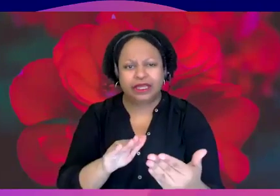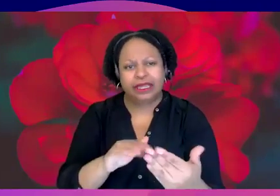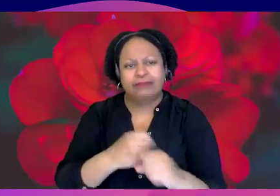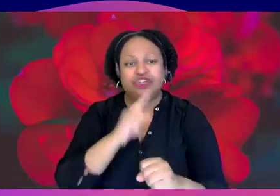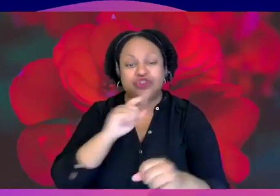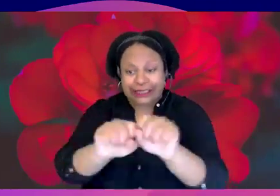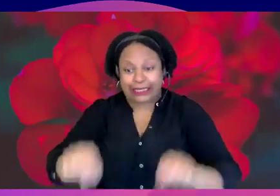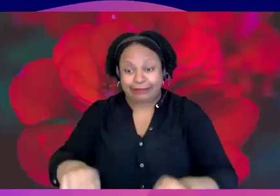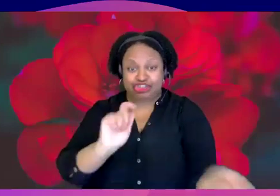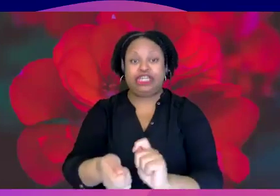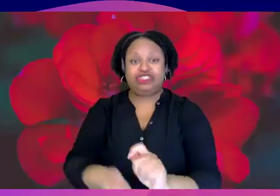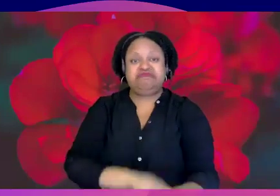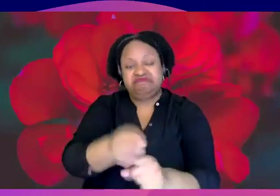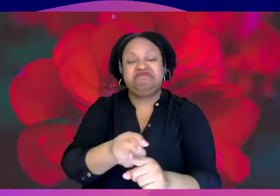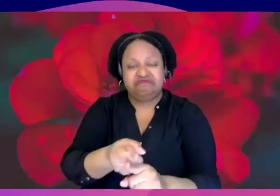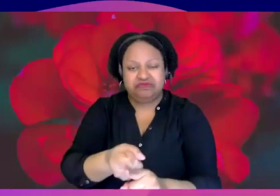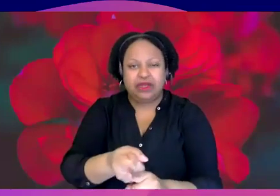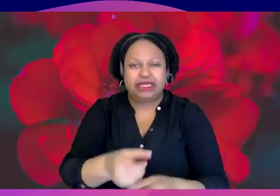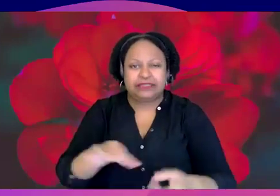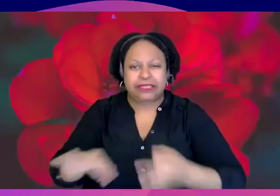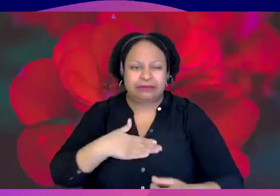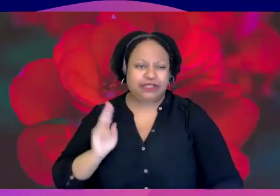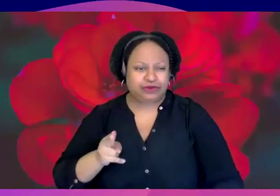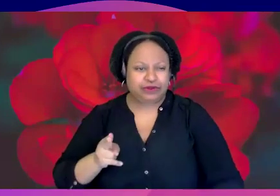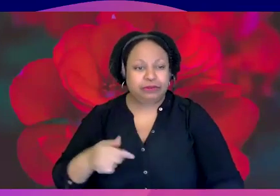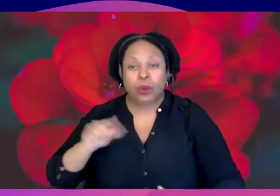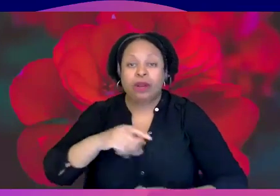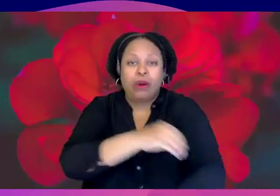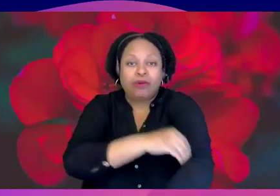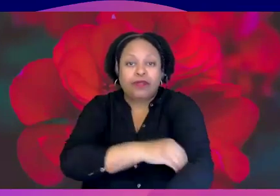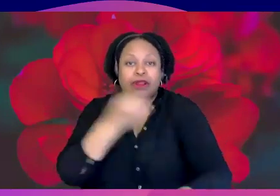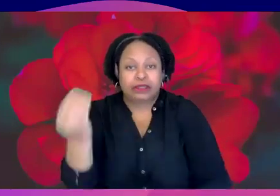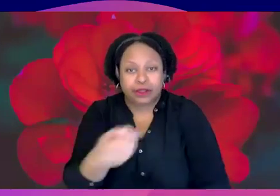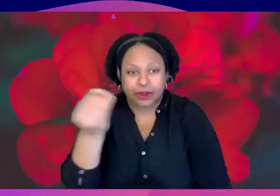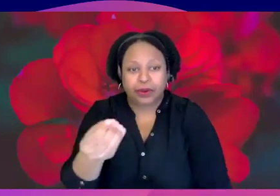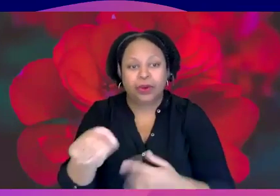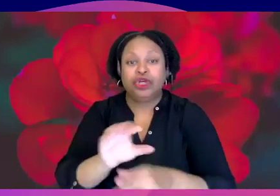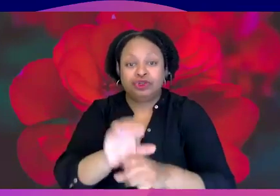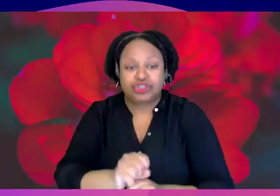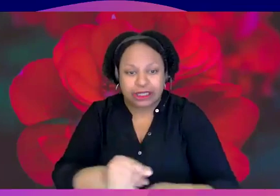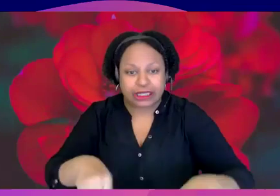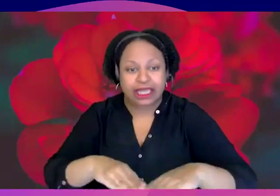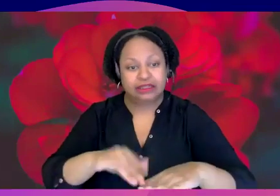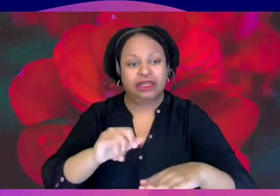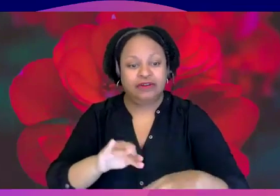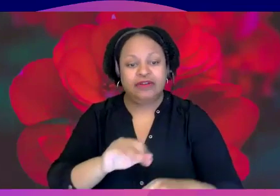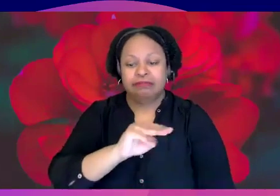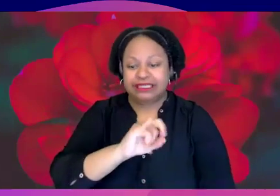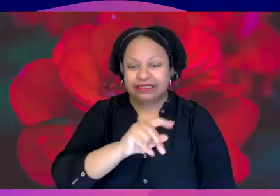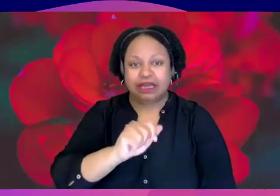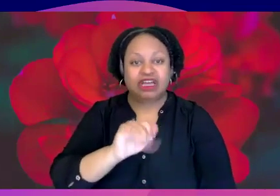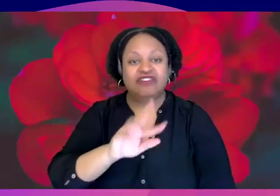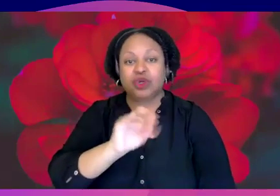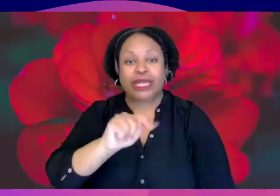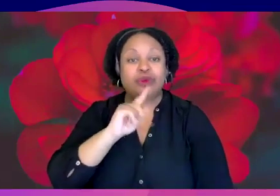systemic change. A little bit about me, I'm based in Oakville, Ontario, which is the traditional territory of the Mississaugas of the